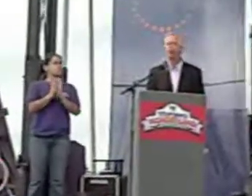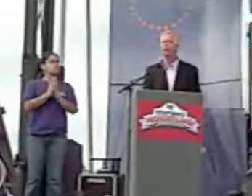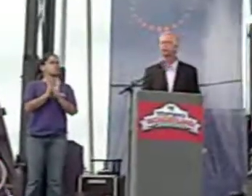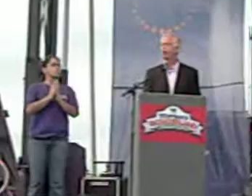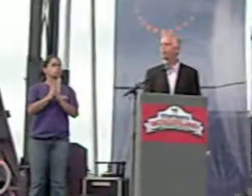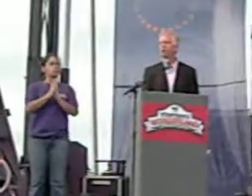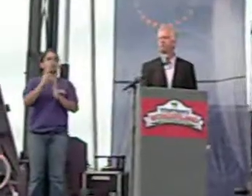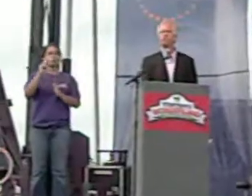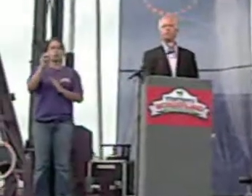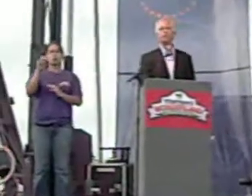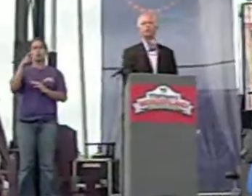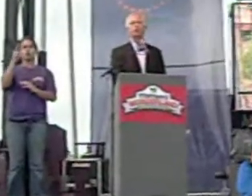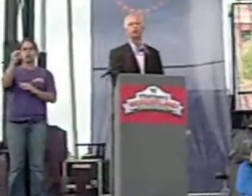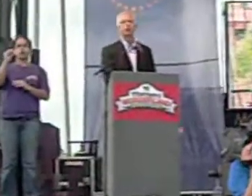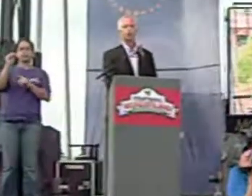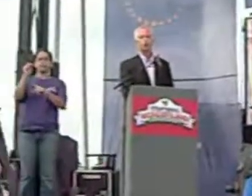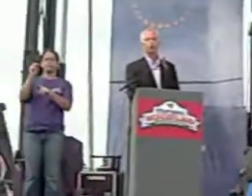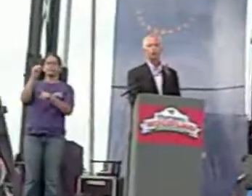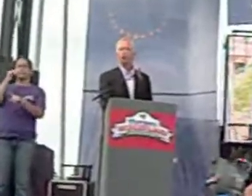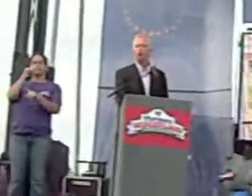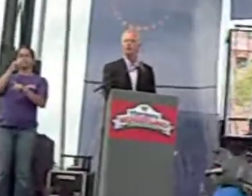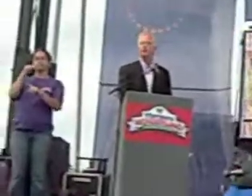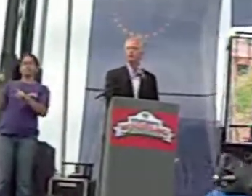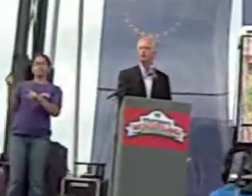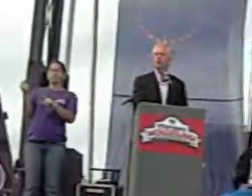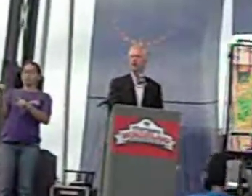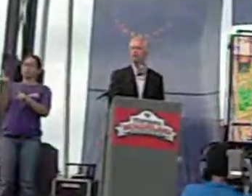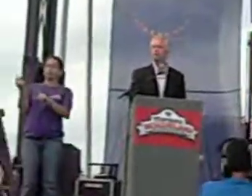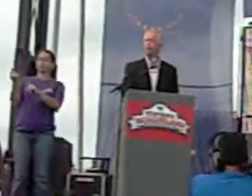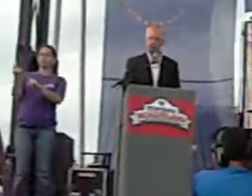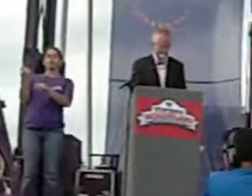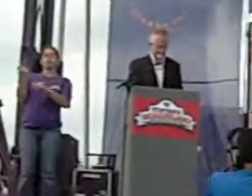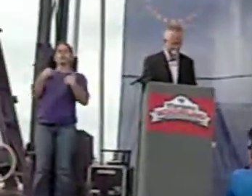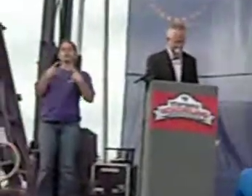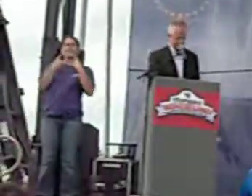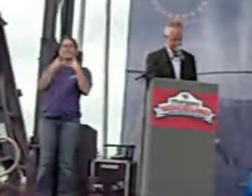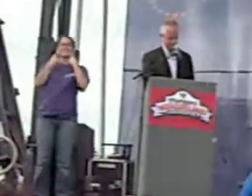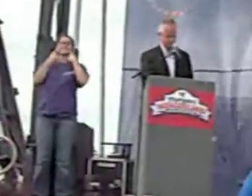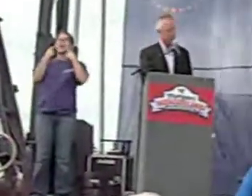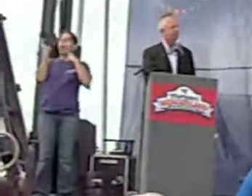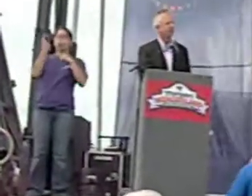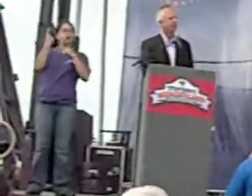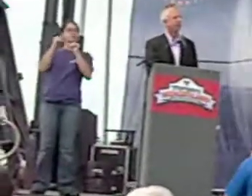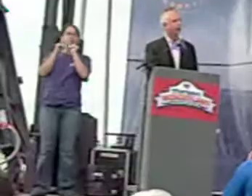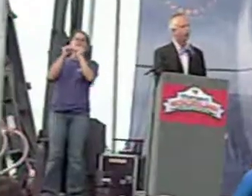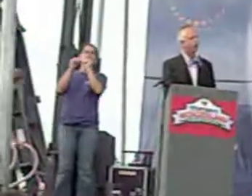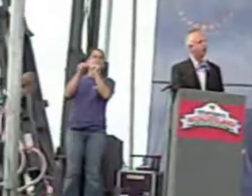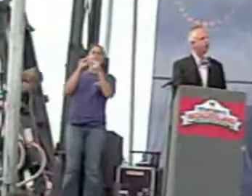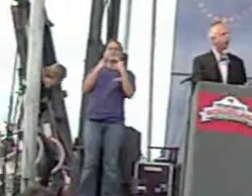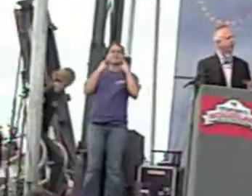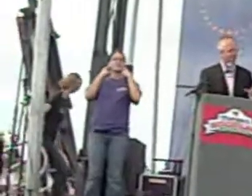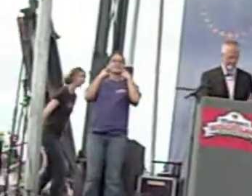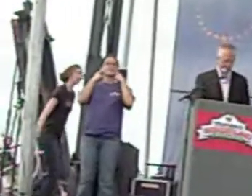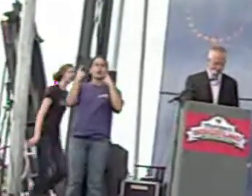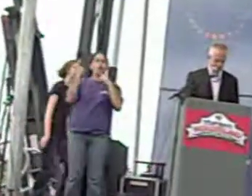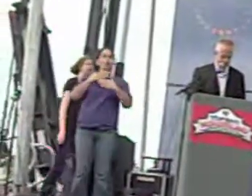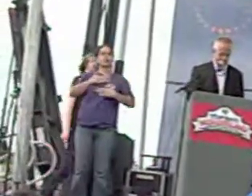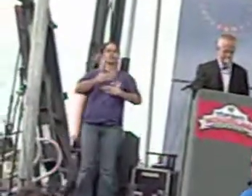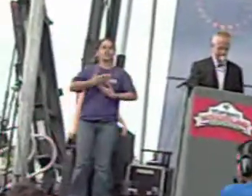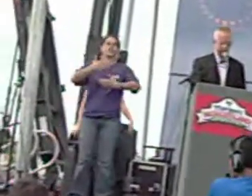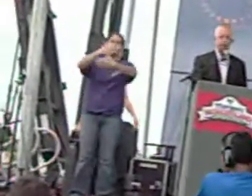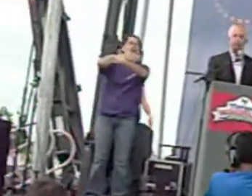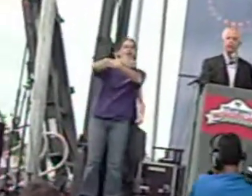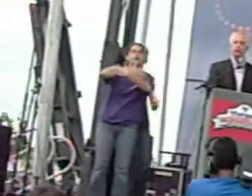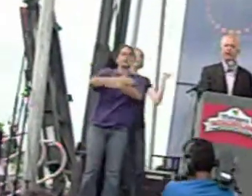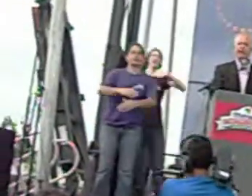Morgan is someone who always has a smile on her face, always willing to give you hugs,